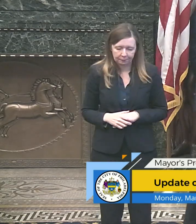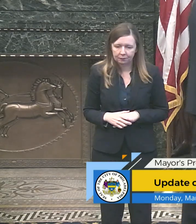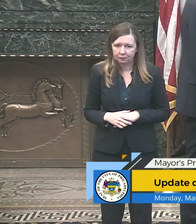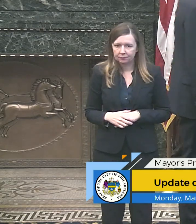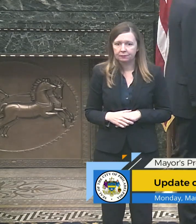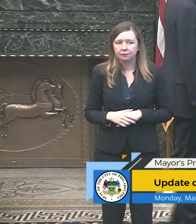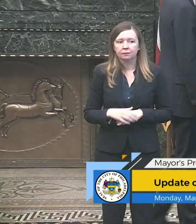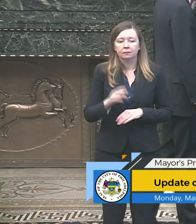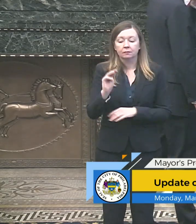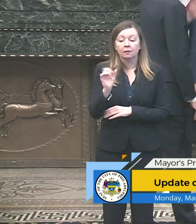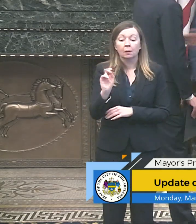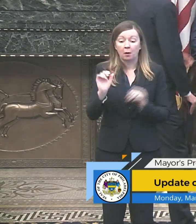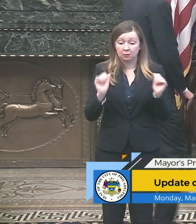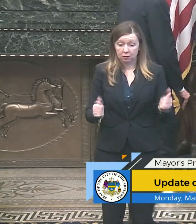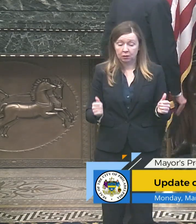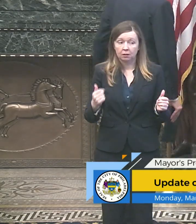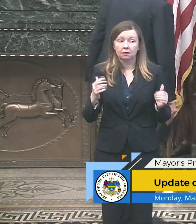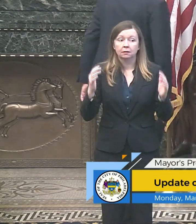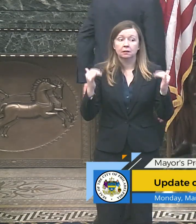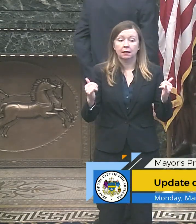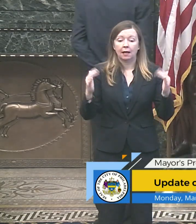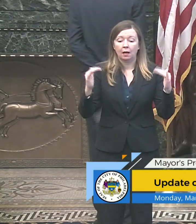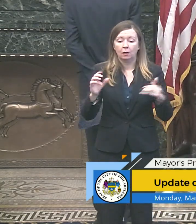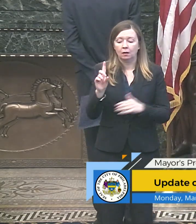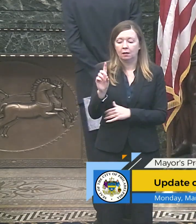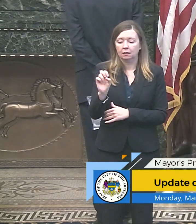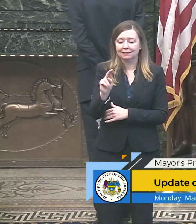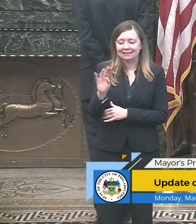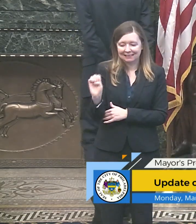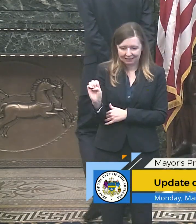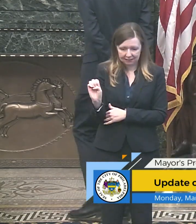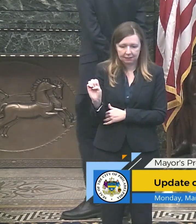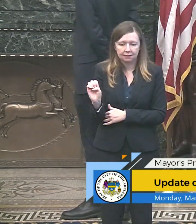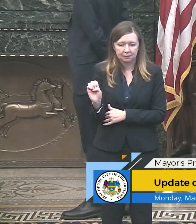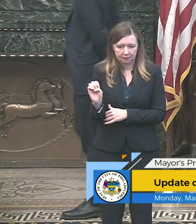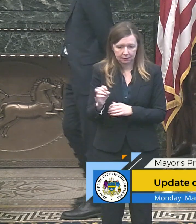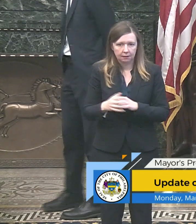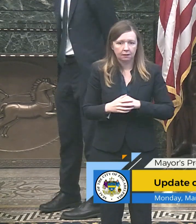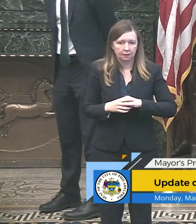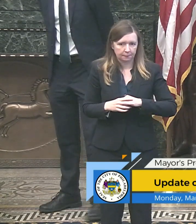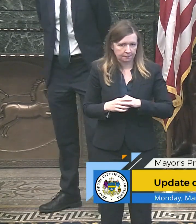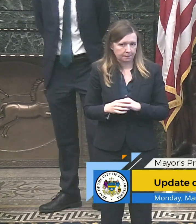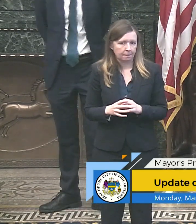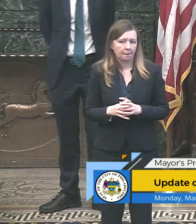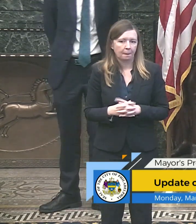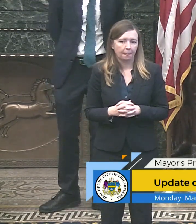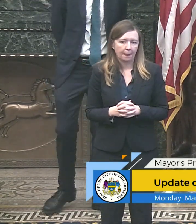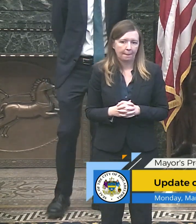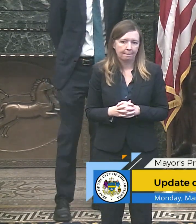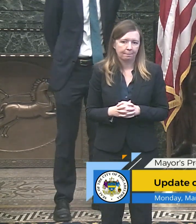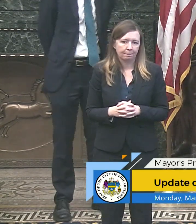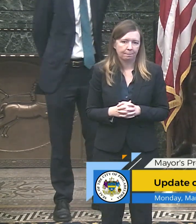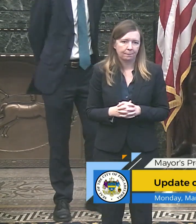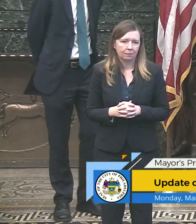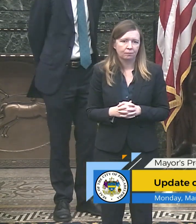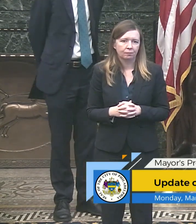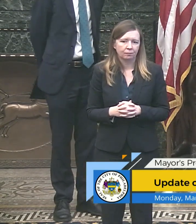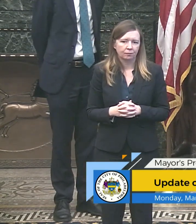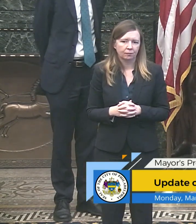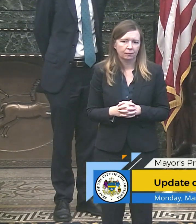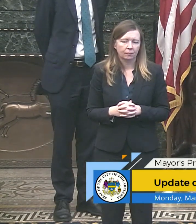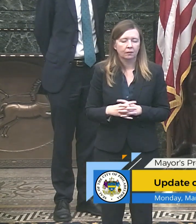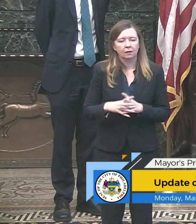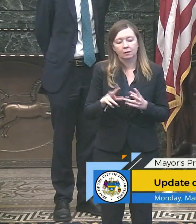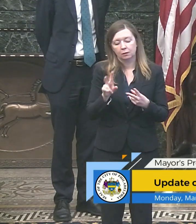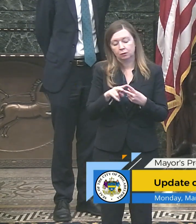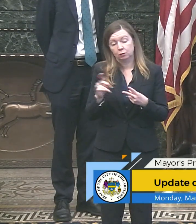All right, Martin, you're good. We will go now to Denise. Denise, sorry for skipping you in the first round, but you're up. Okay, I have